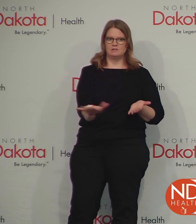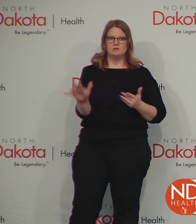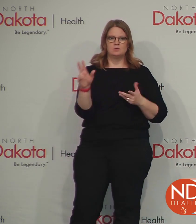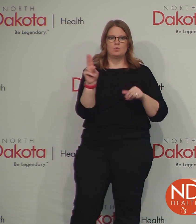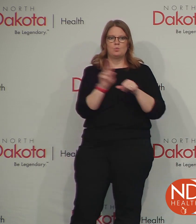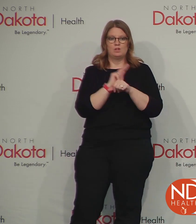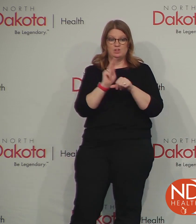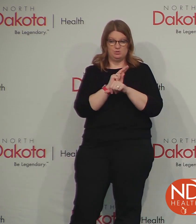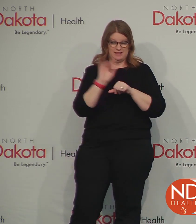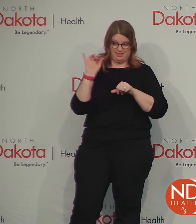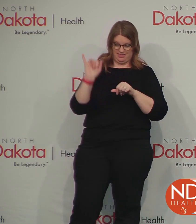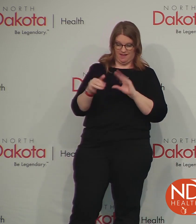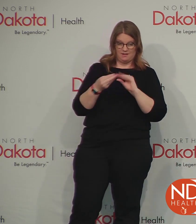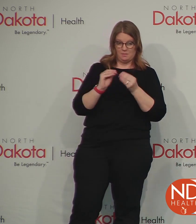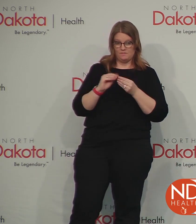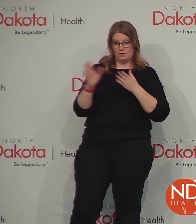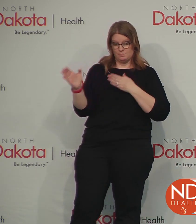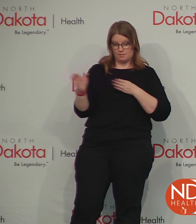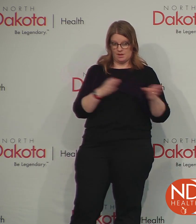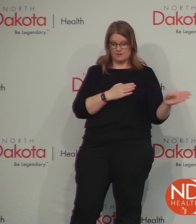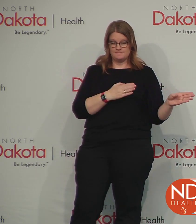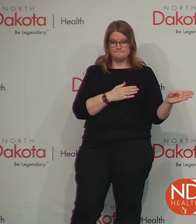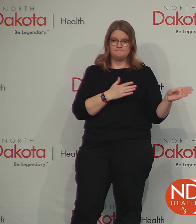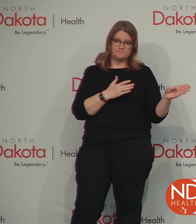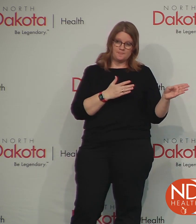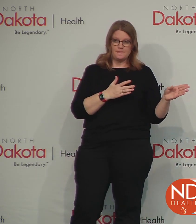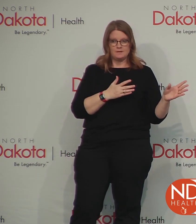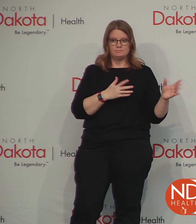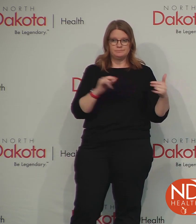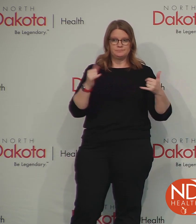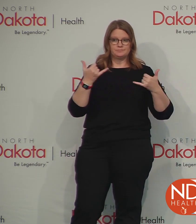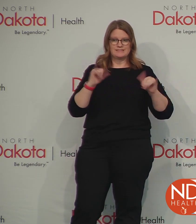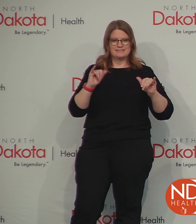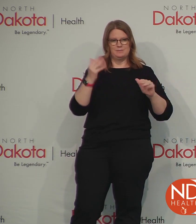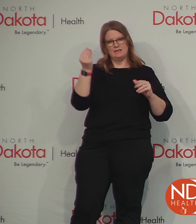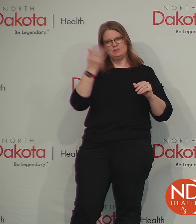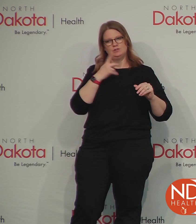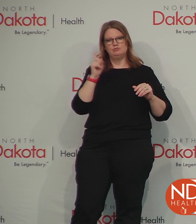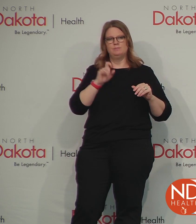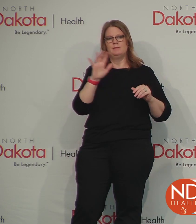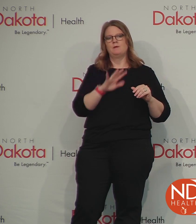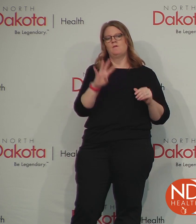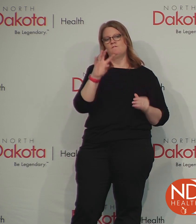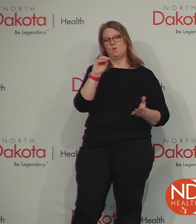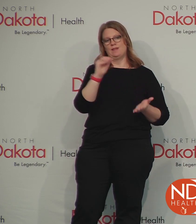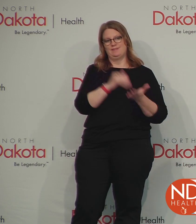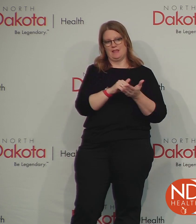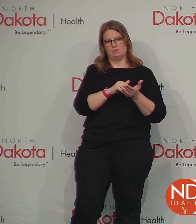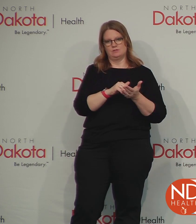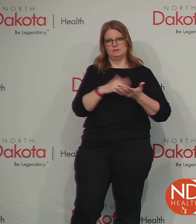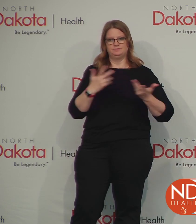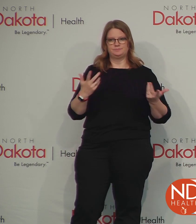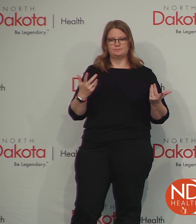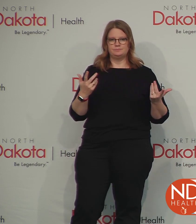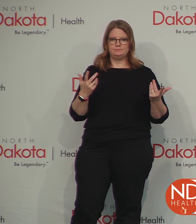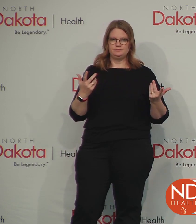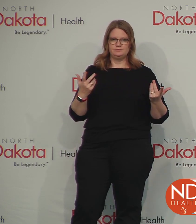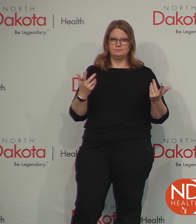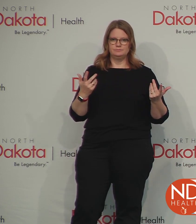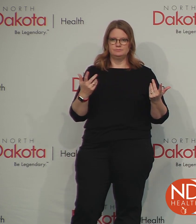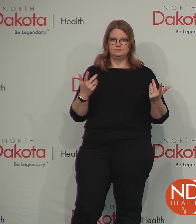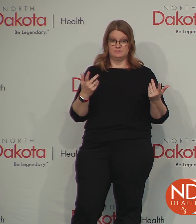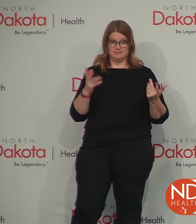for planning purposes, and we are still being told it should be around 40,000 doses, but it's definitely not